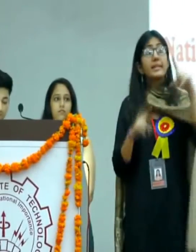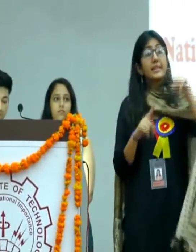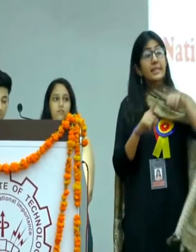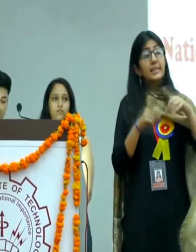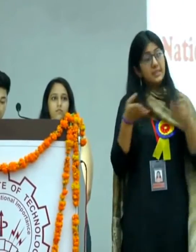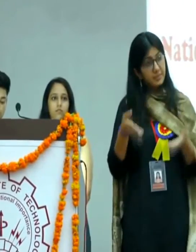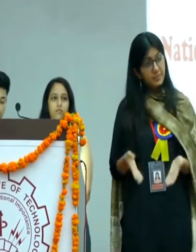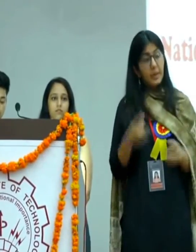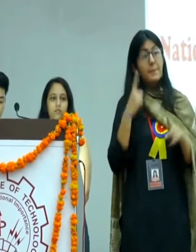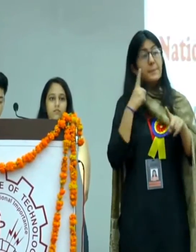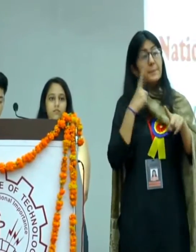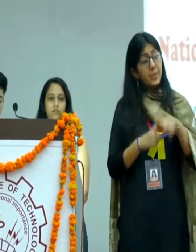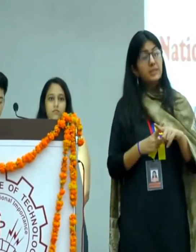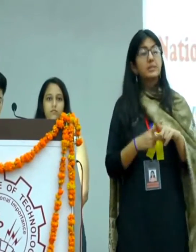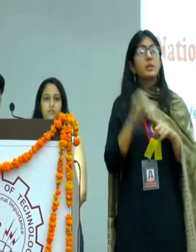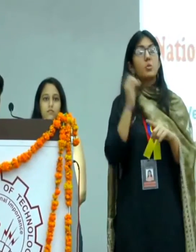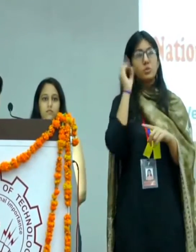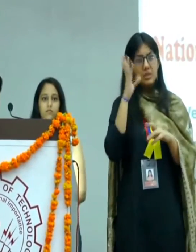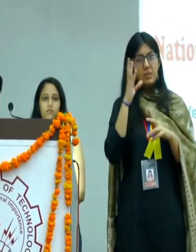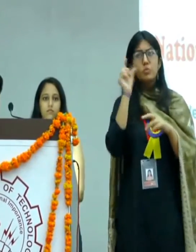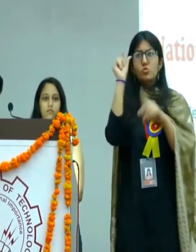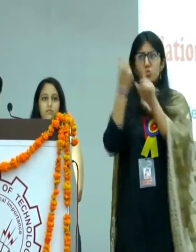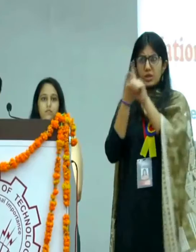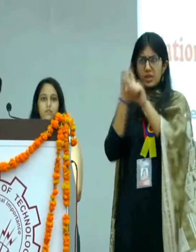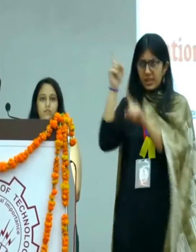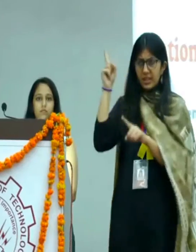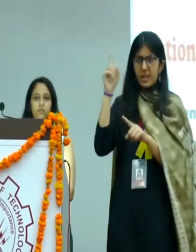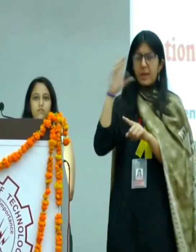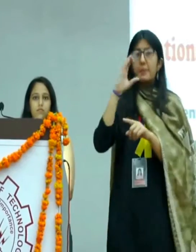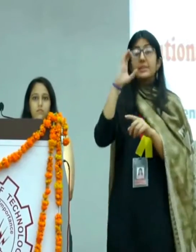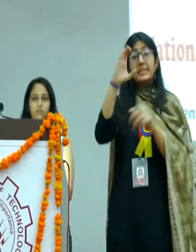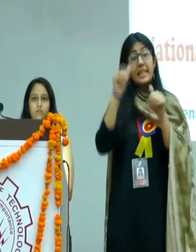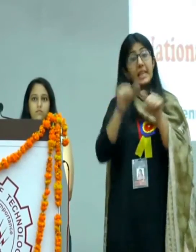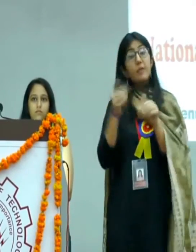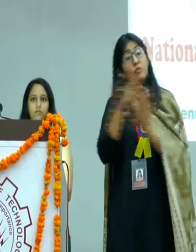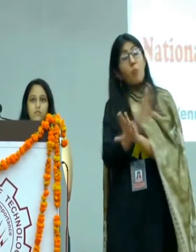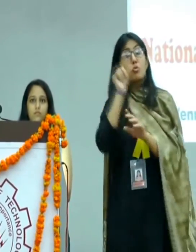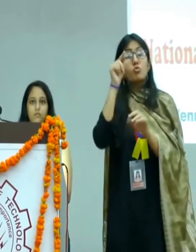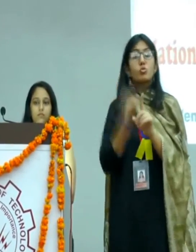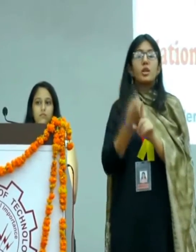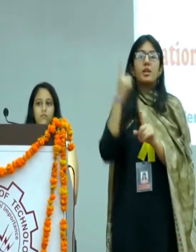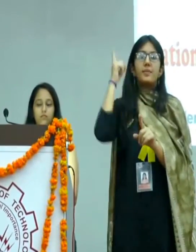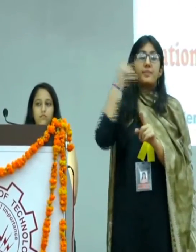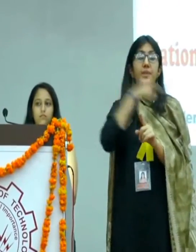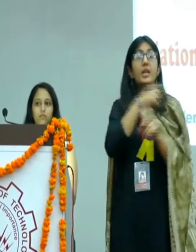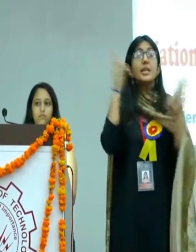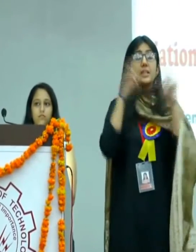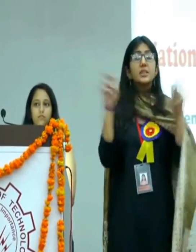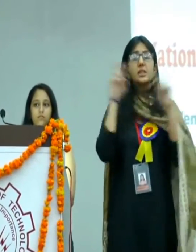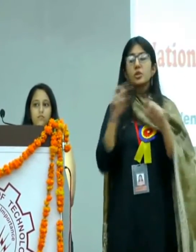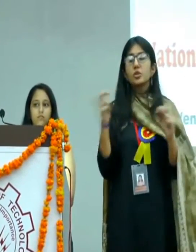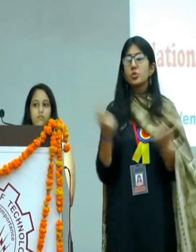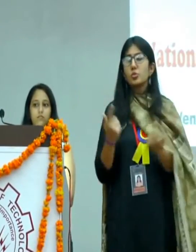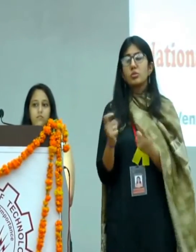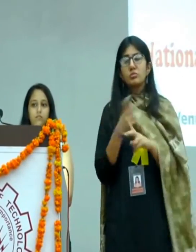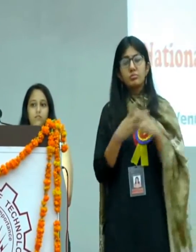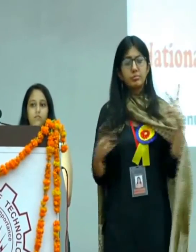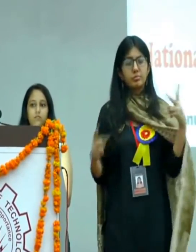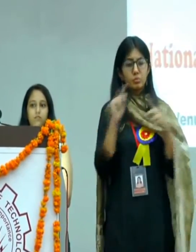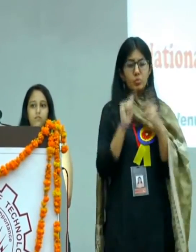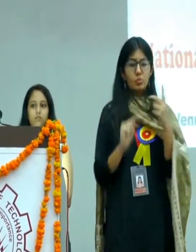Science, University of Bristol, UK, and Chartered Engineer from UK. His research area includes